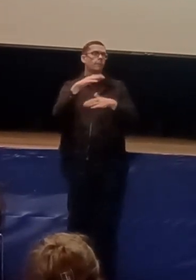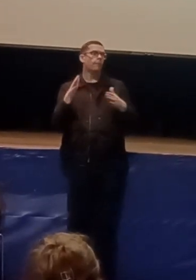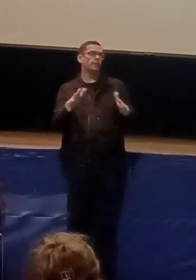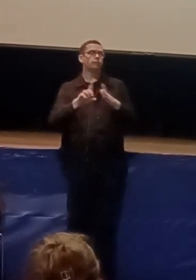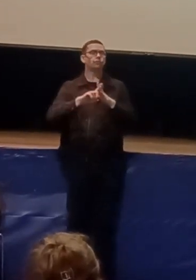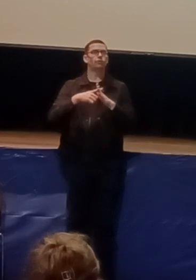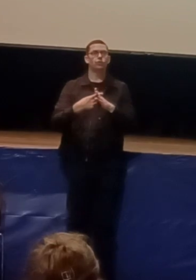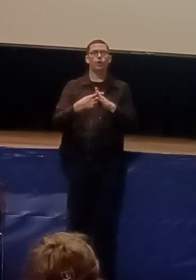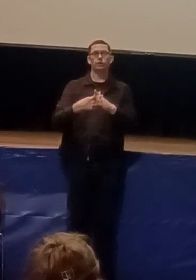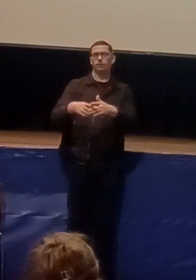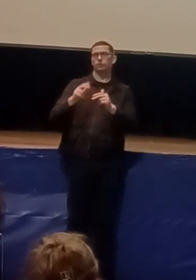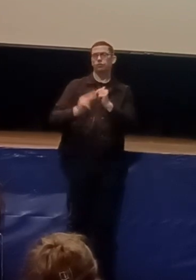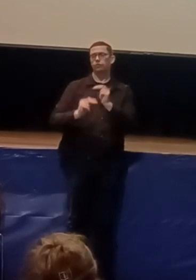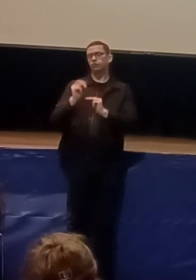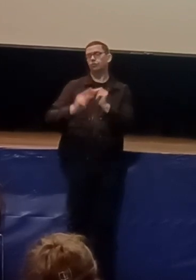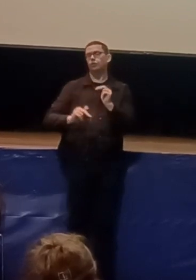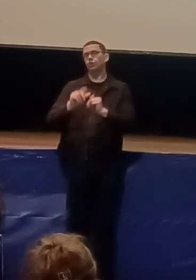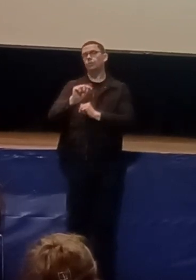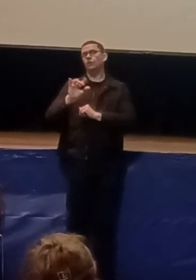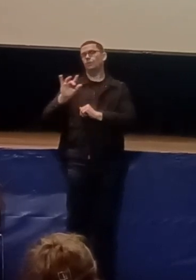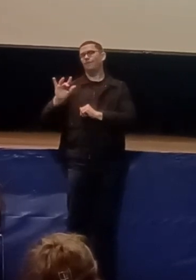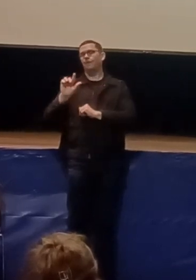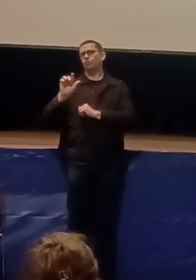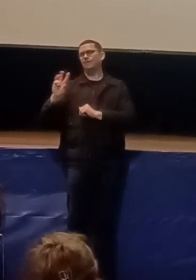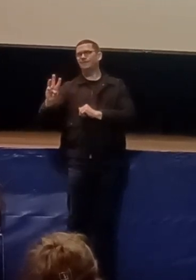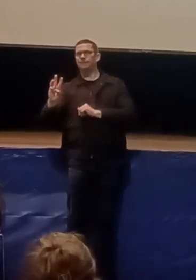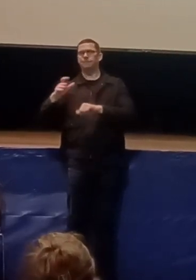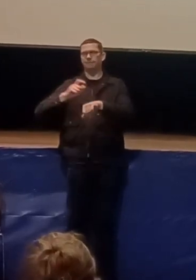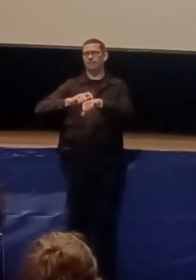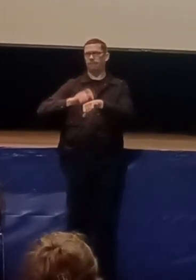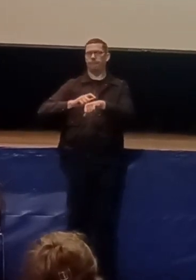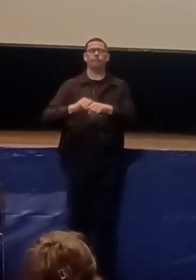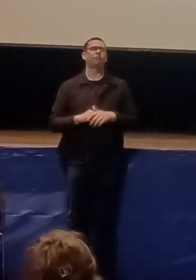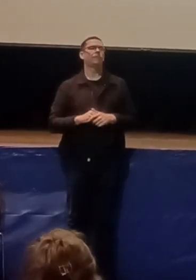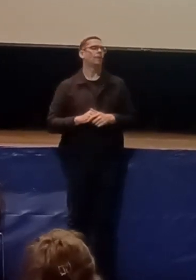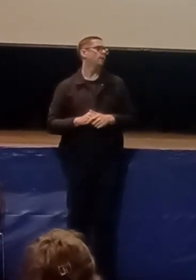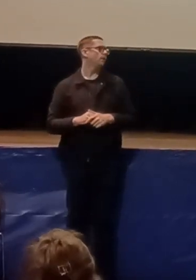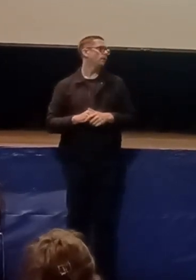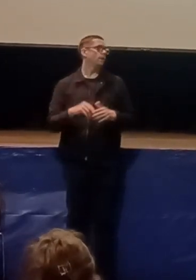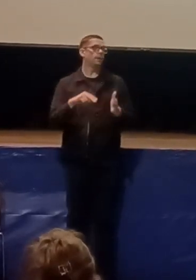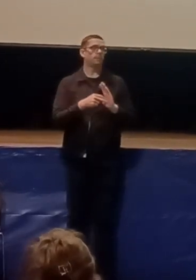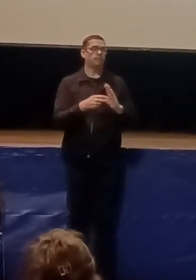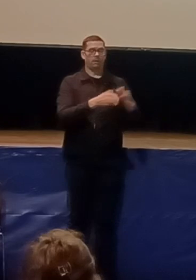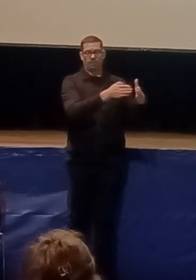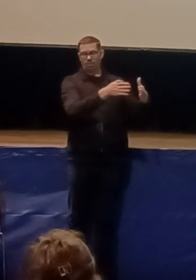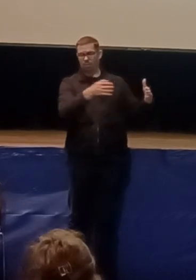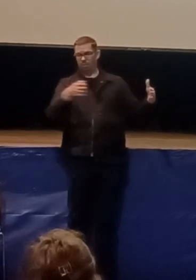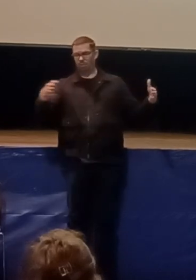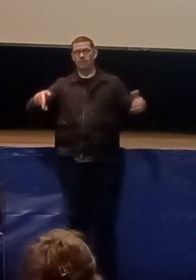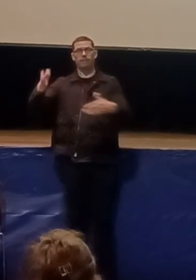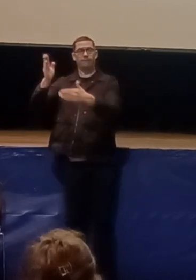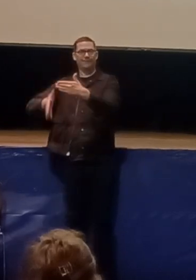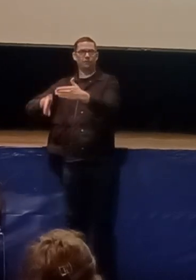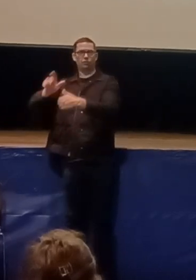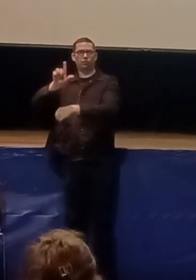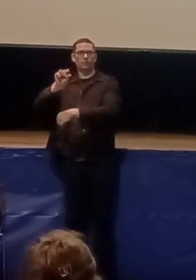in 2025, 2026 timeframe. That will put us at a completion by 2029.